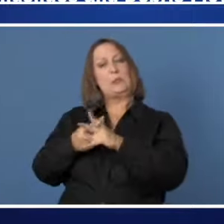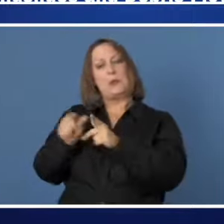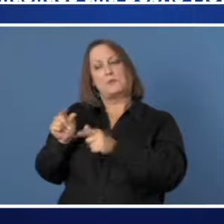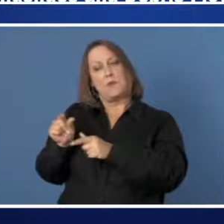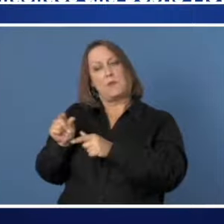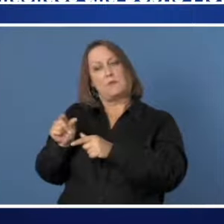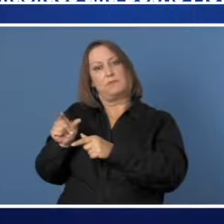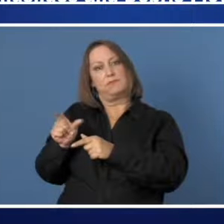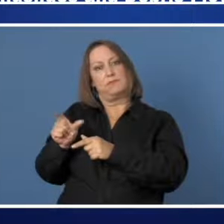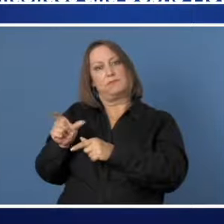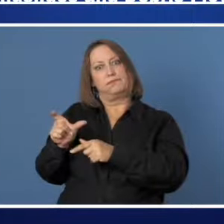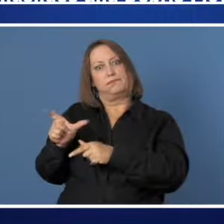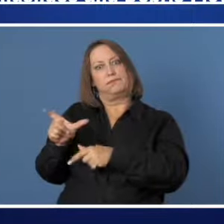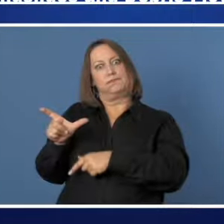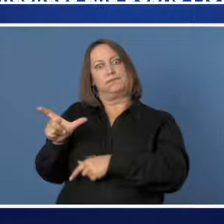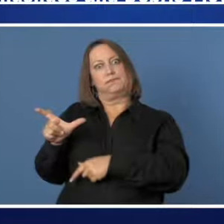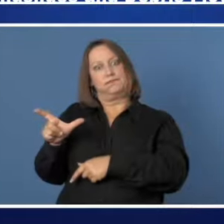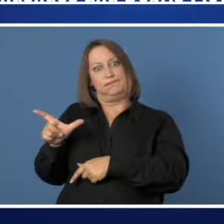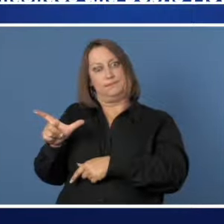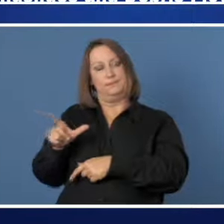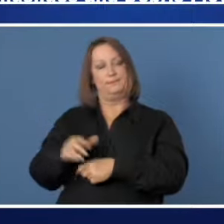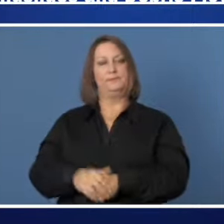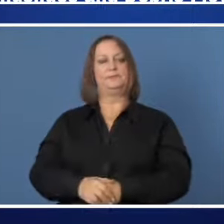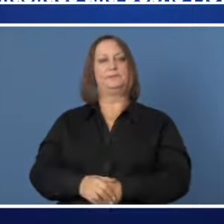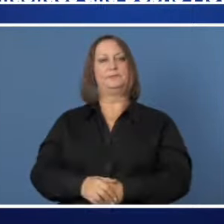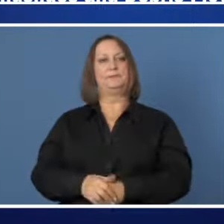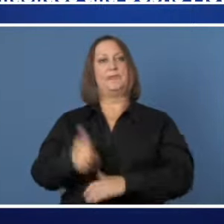streets or driveways.